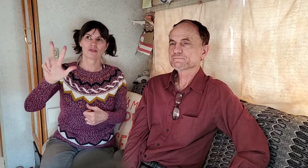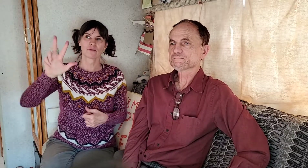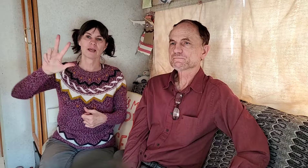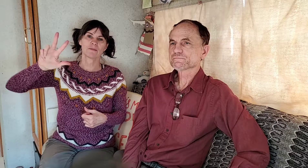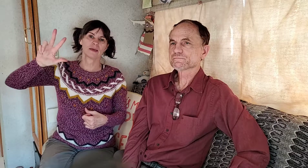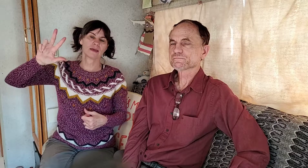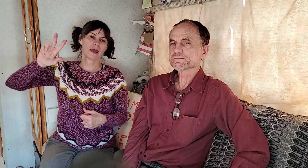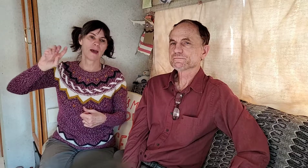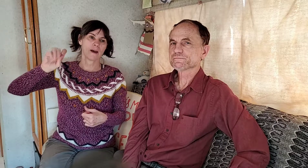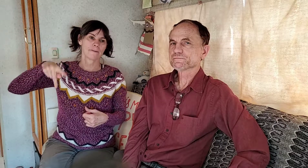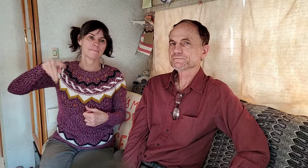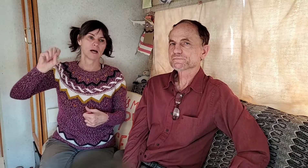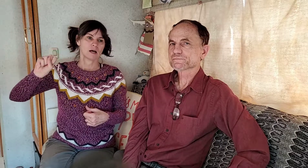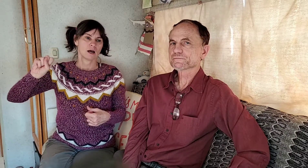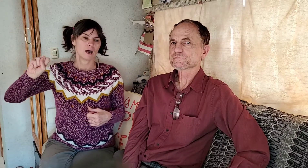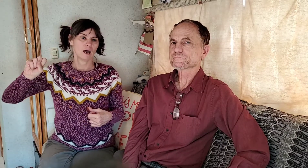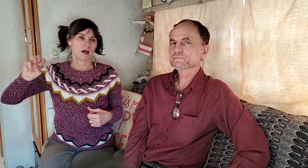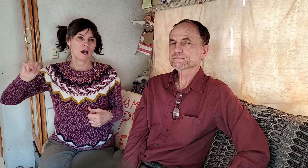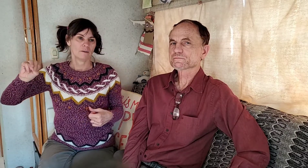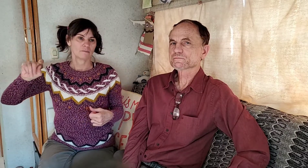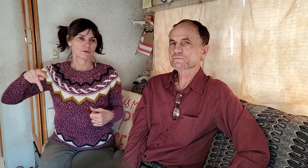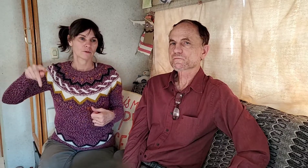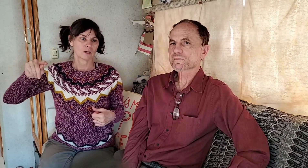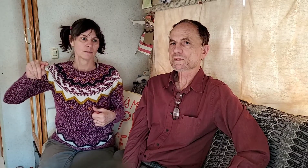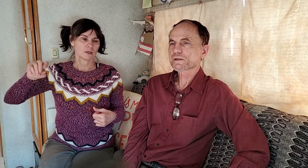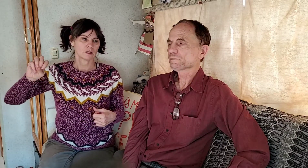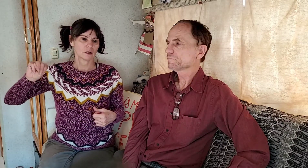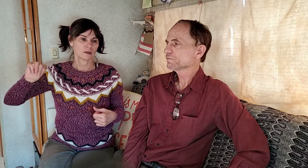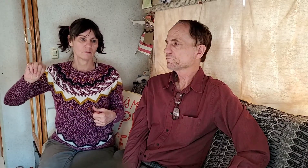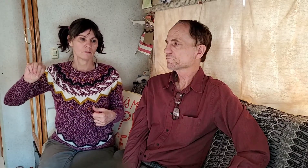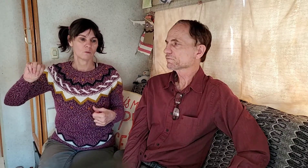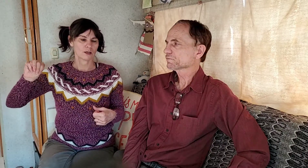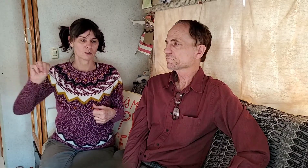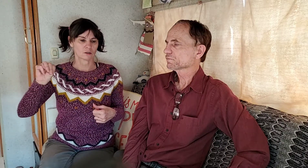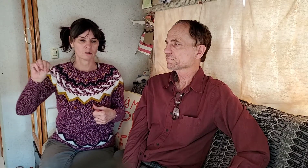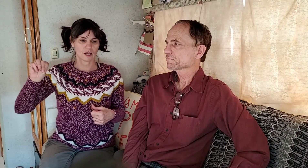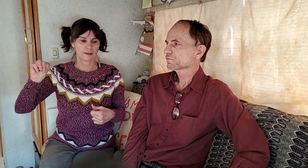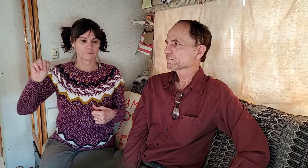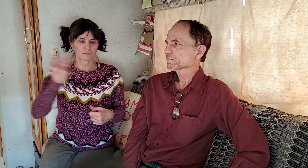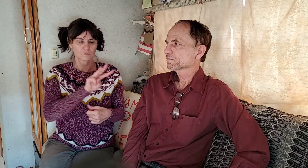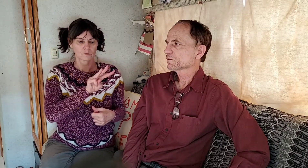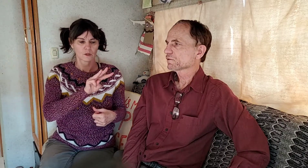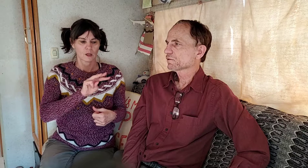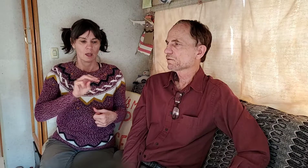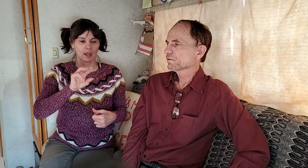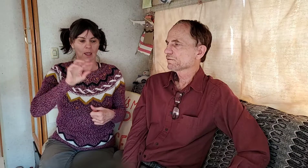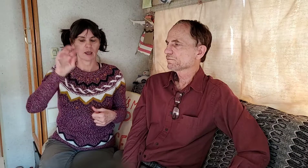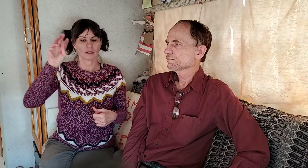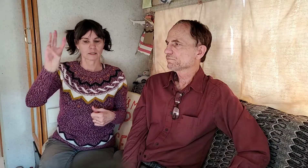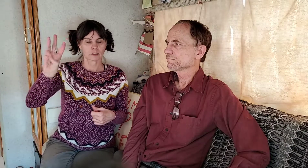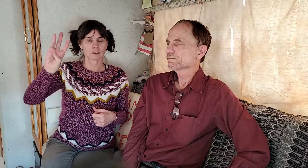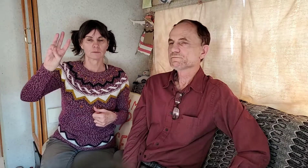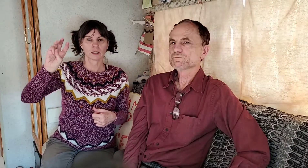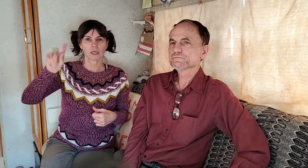3 p.m. 3 p.m. Western time and 6